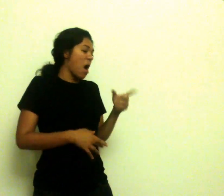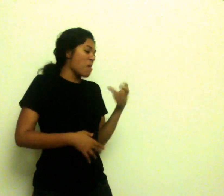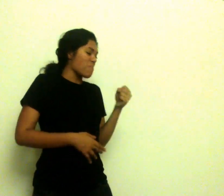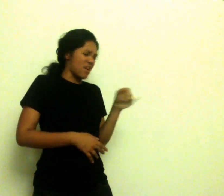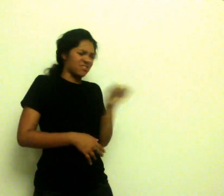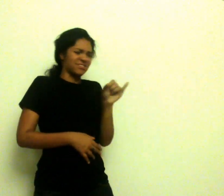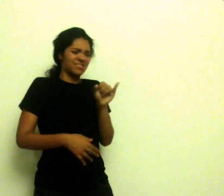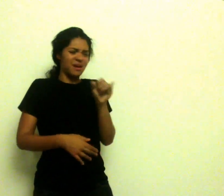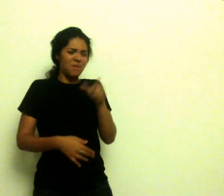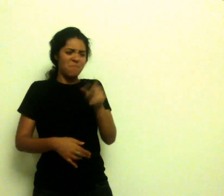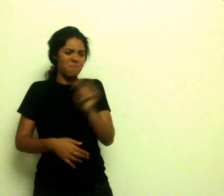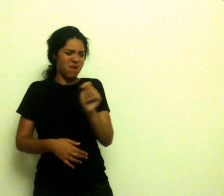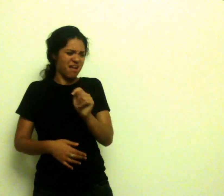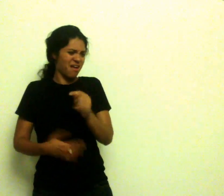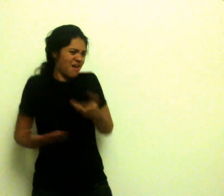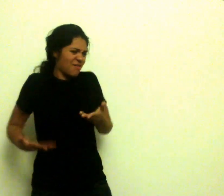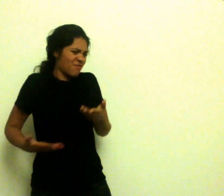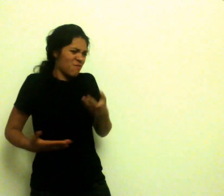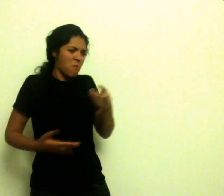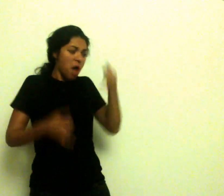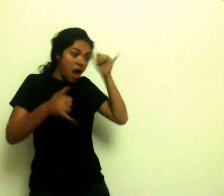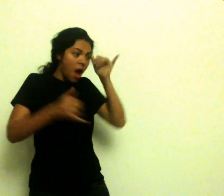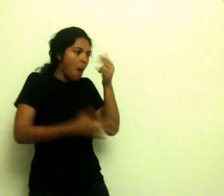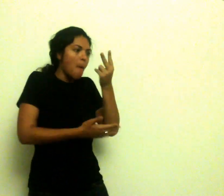between its urine and its milk? They're both secretions, aren't they?